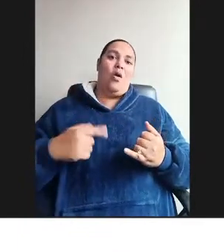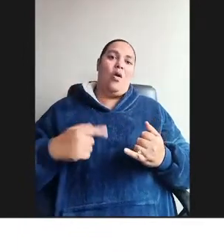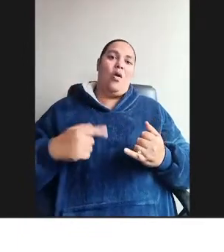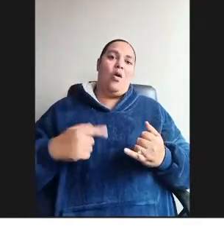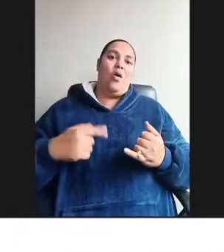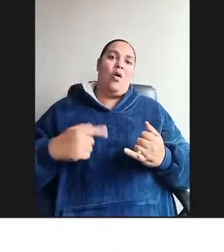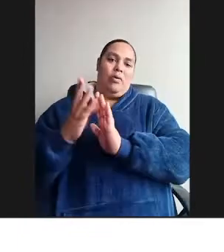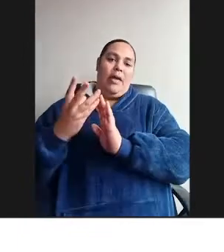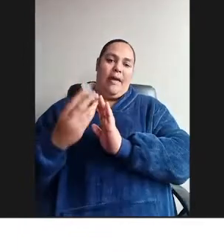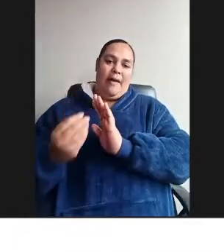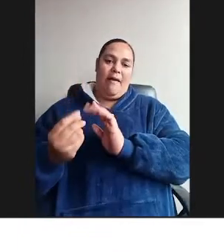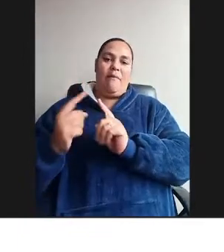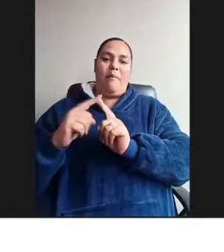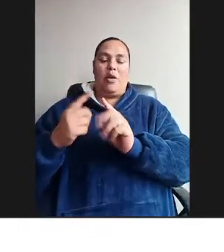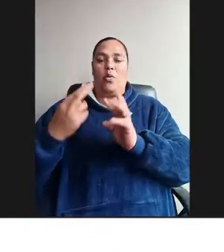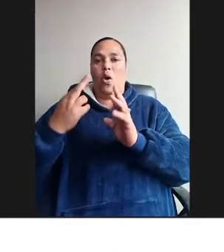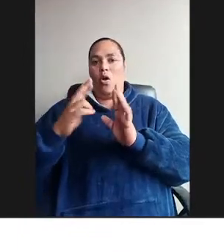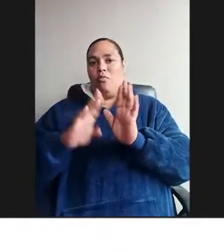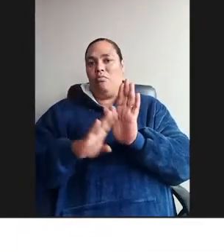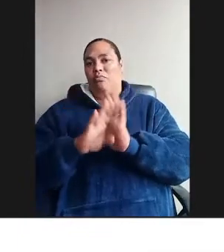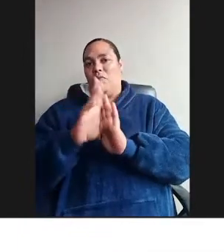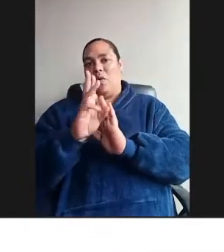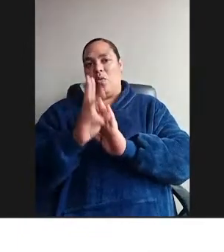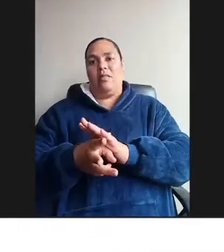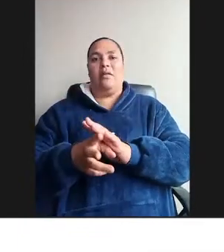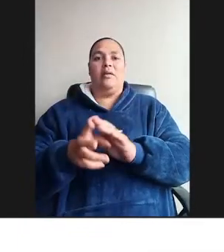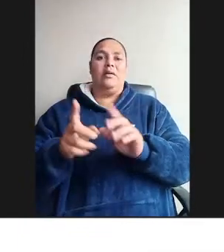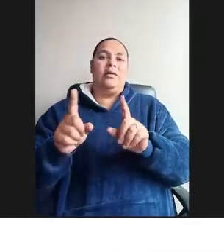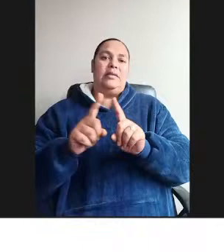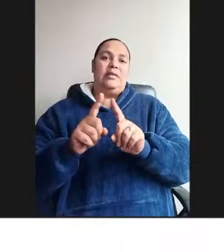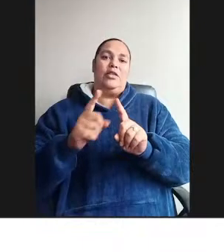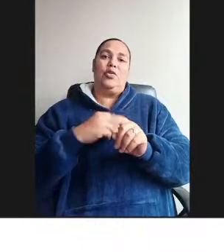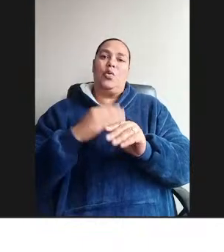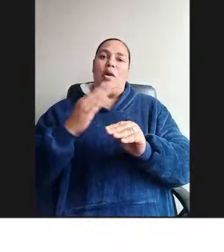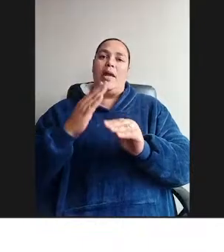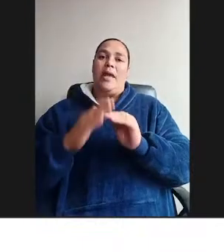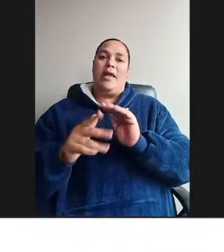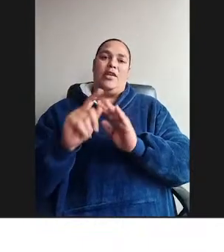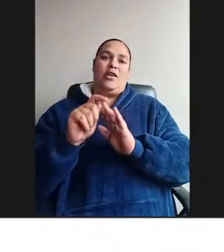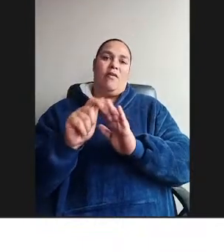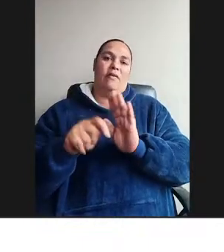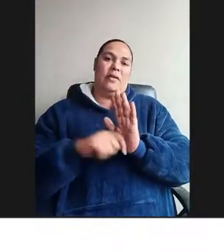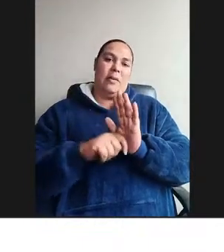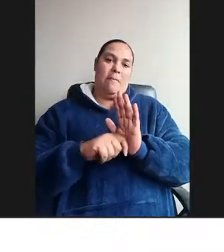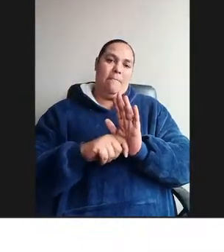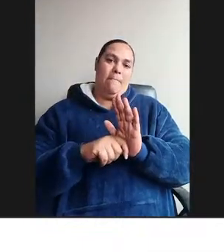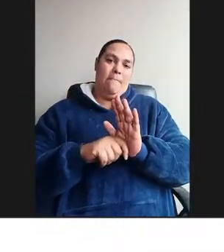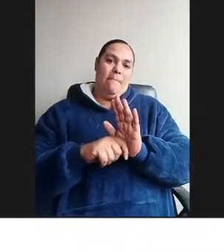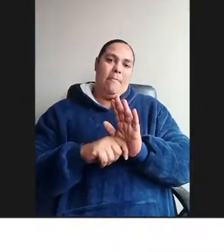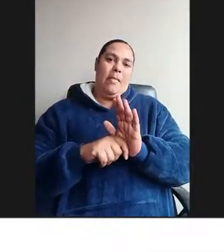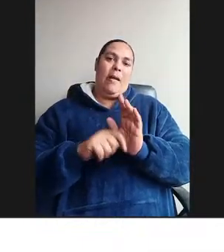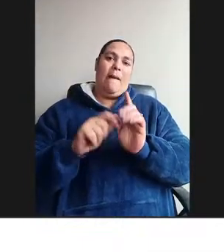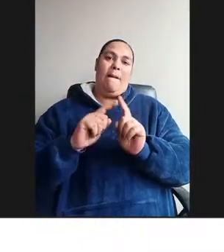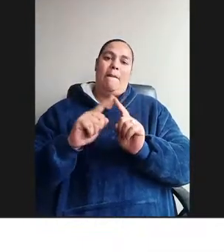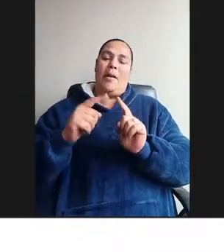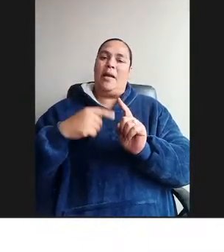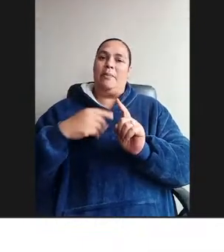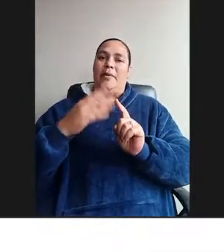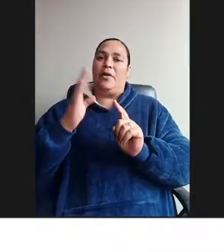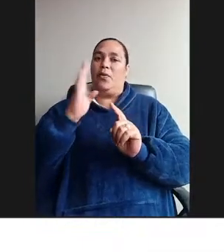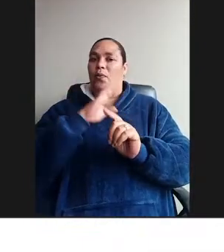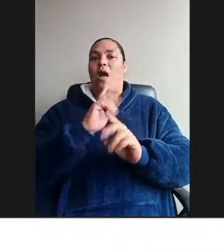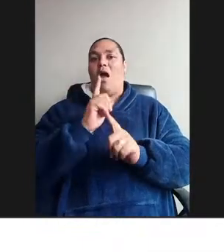and I hope we'll progress like this till the end of term. I do not have an answer on this one. I think